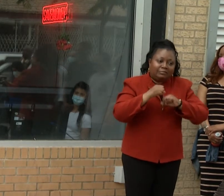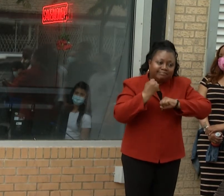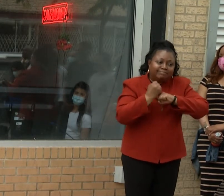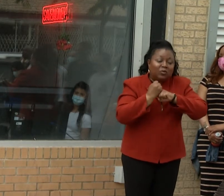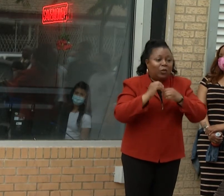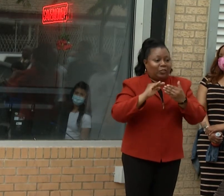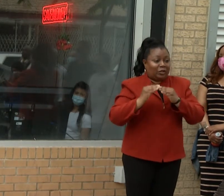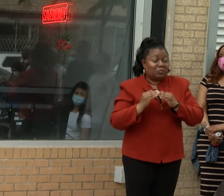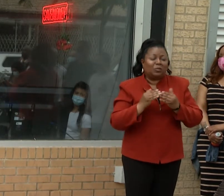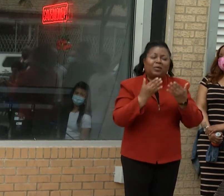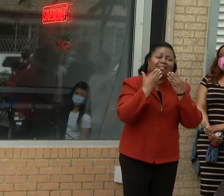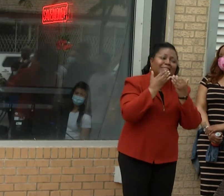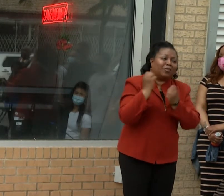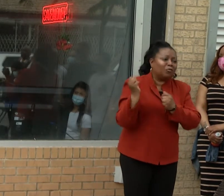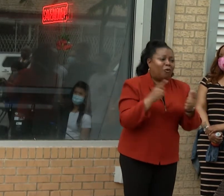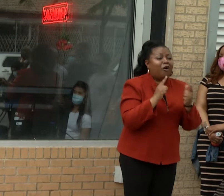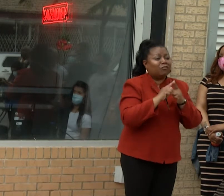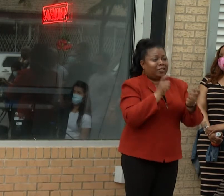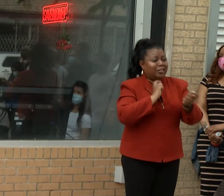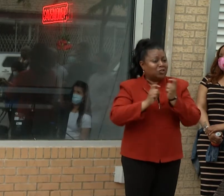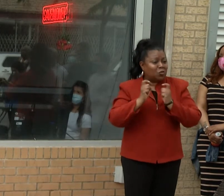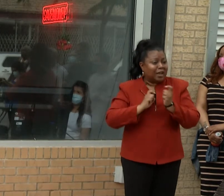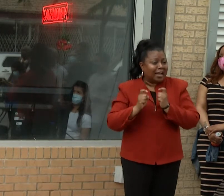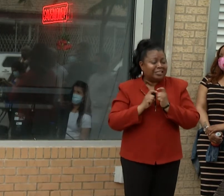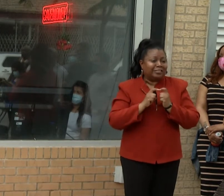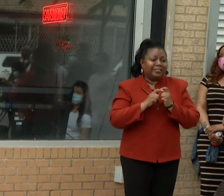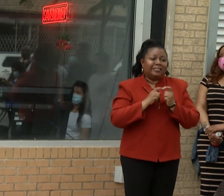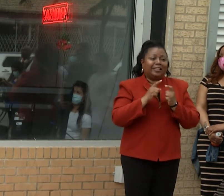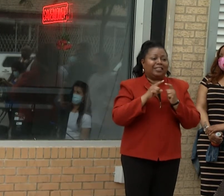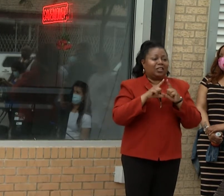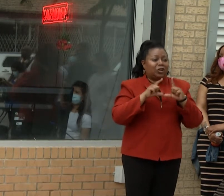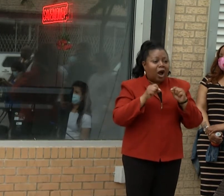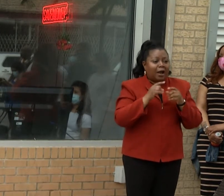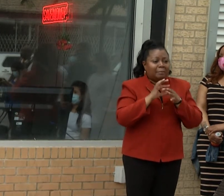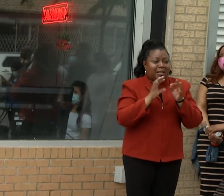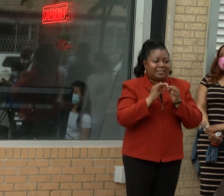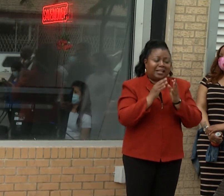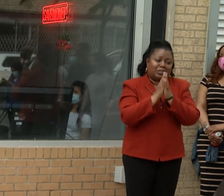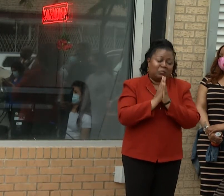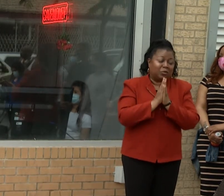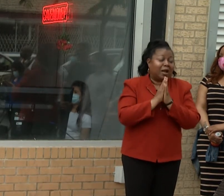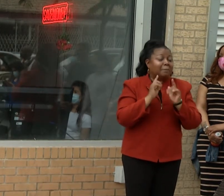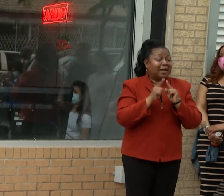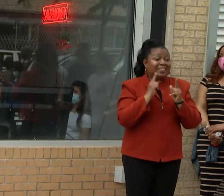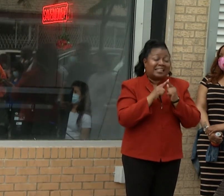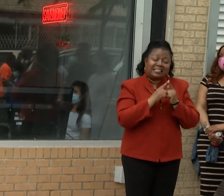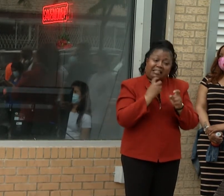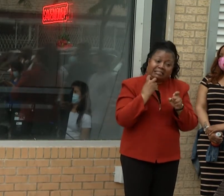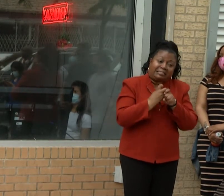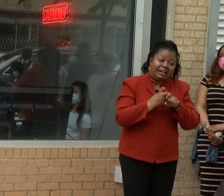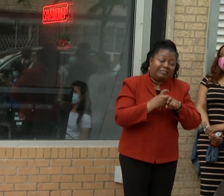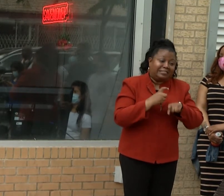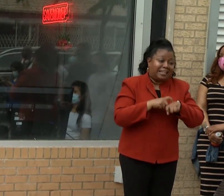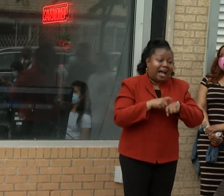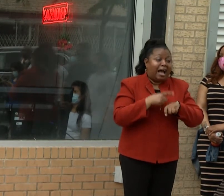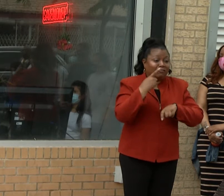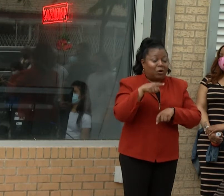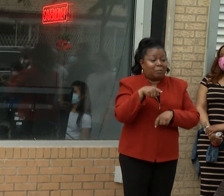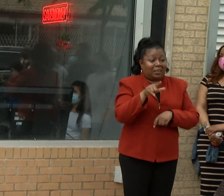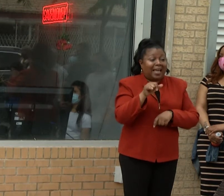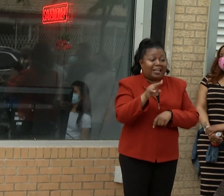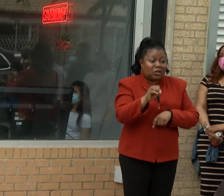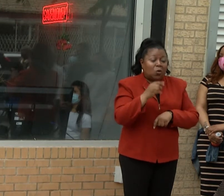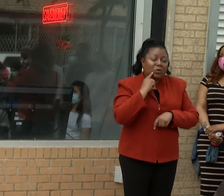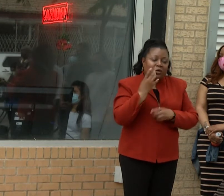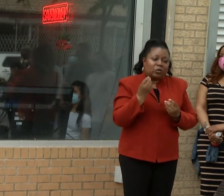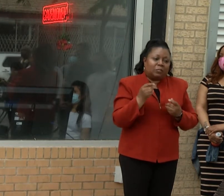community. We thank you all for the donations, the kind messages, and the prayer. Although this is a tough time for Plano, we know